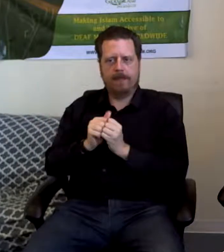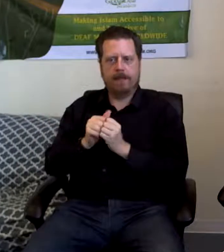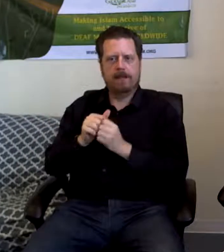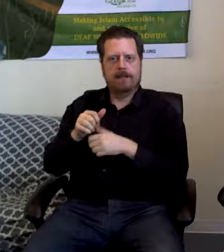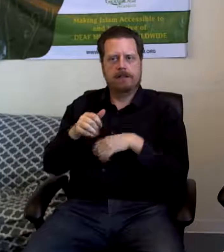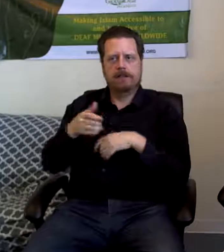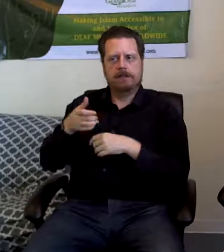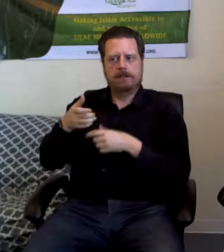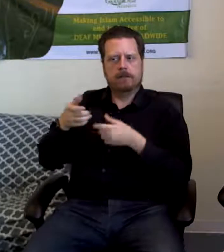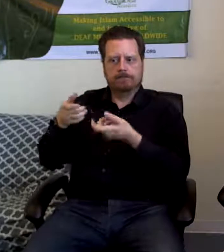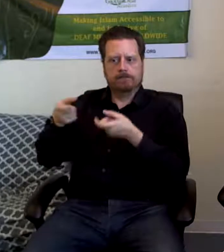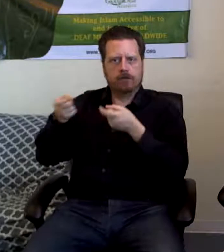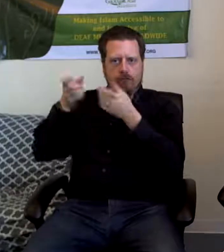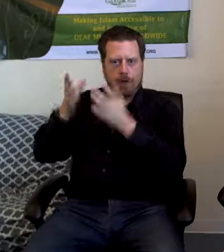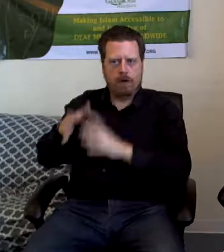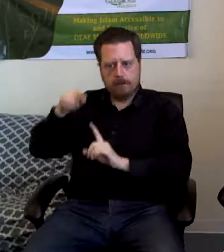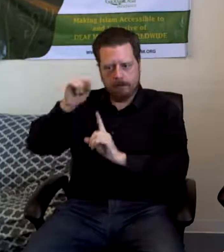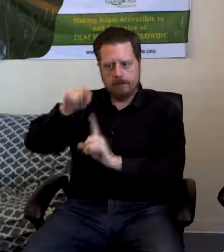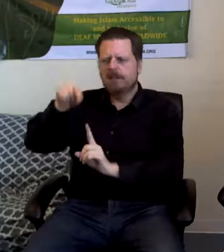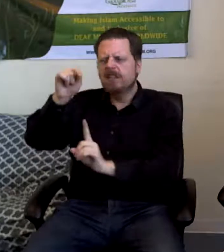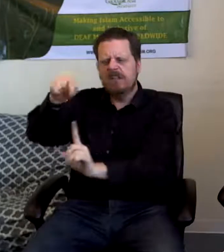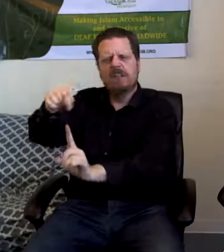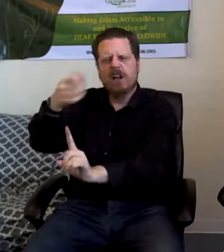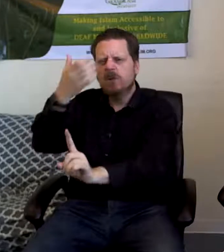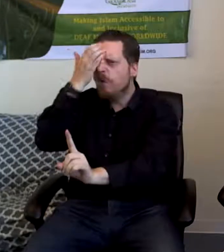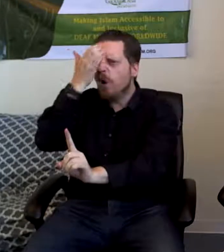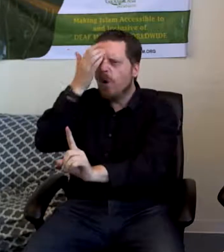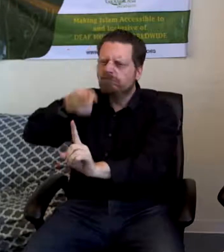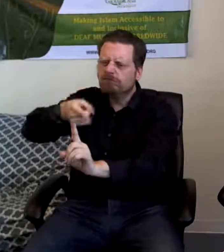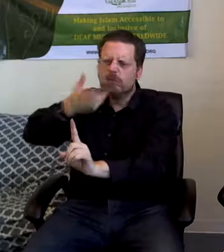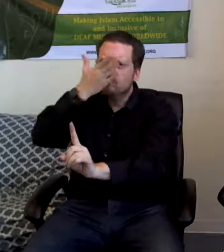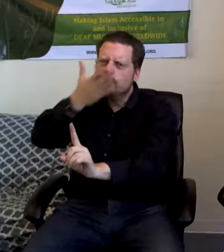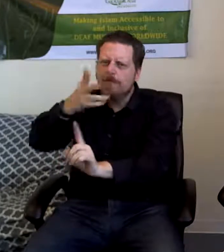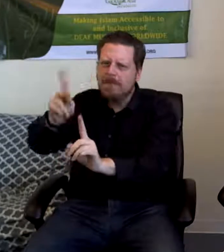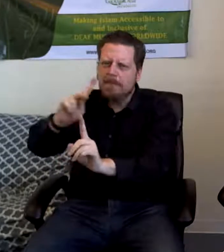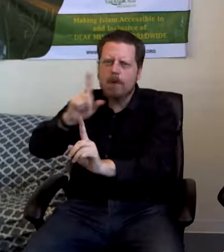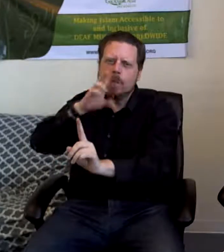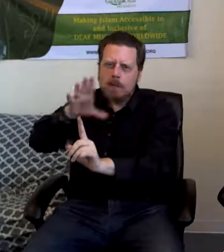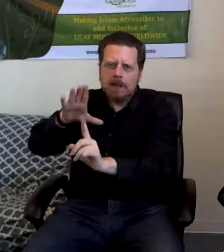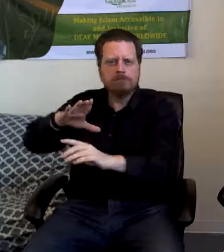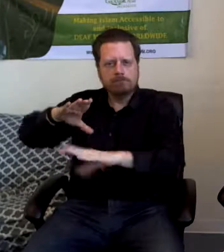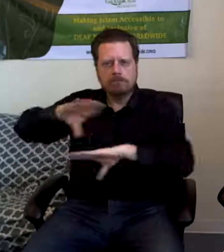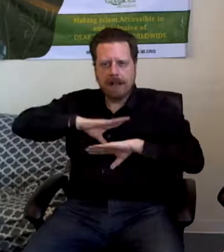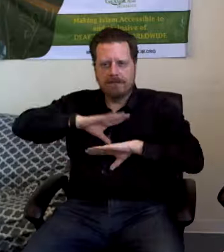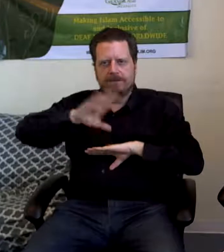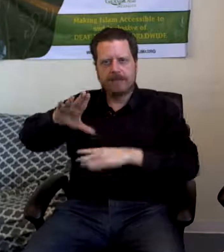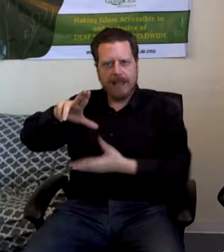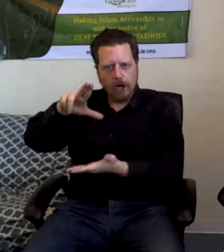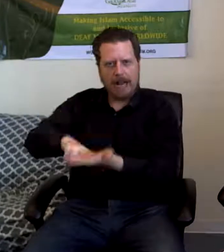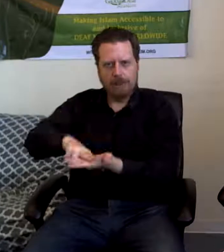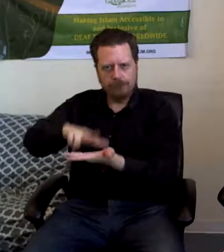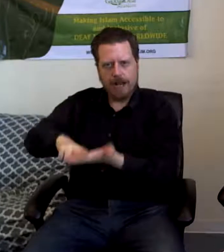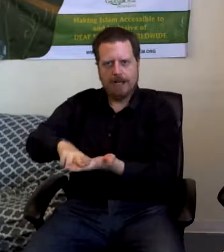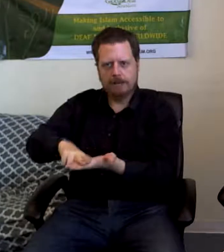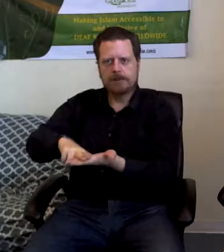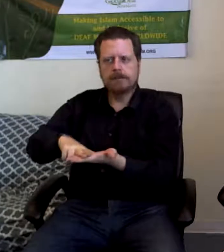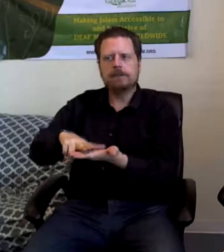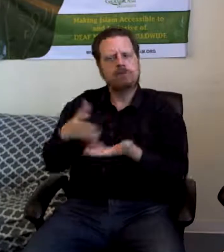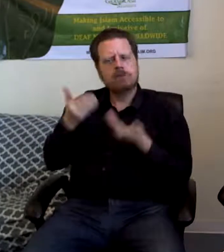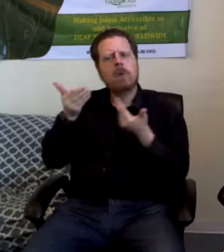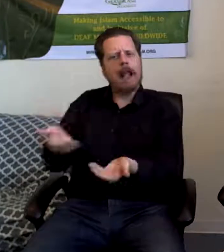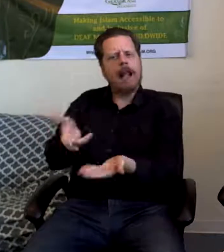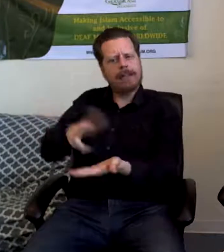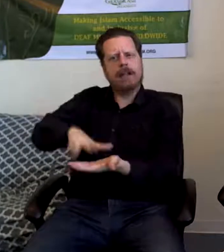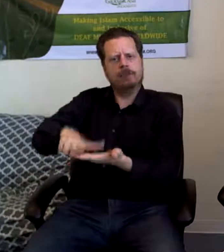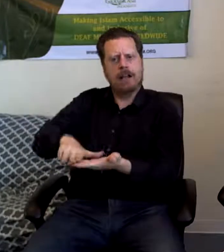then if you know that they are good people who would fulfill this commitment, then contract with them. What is a contract? Contract to